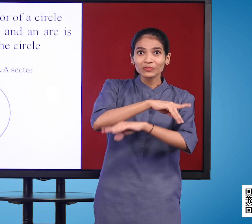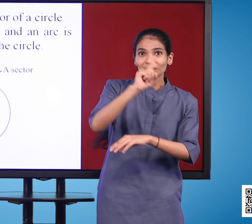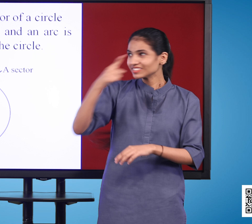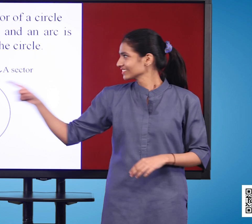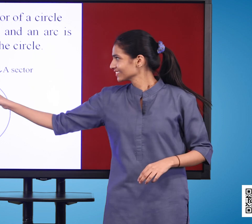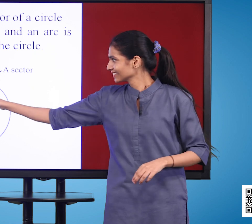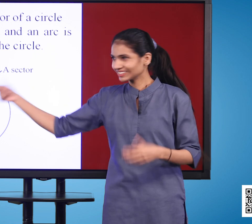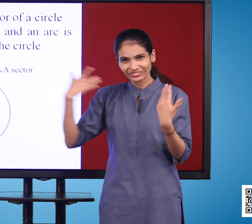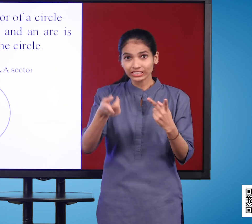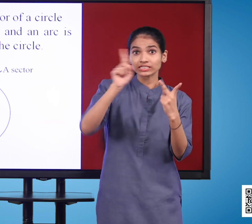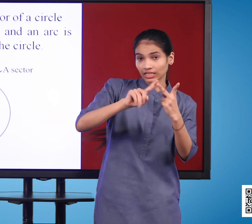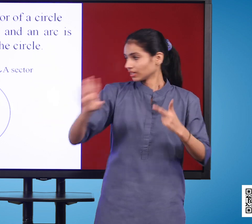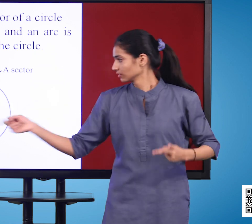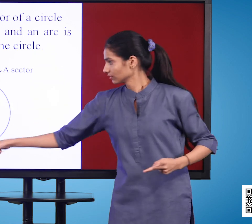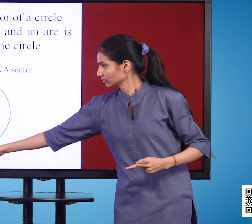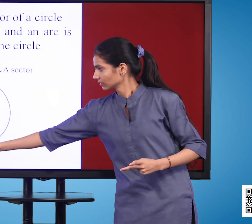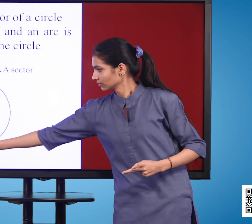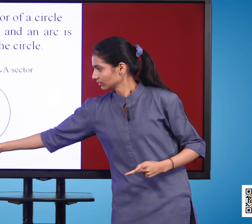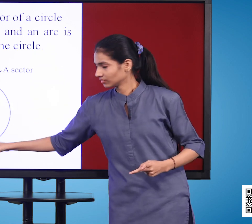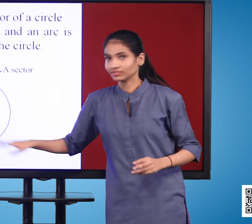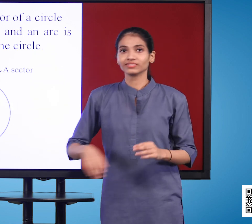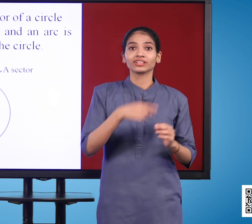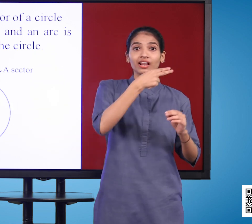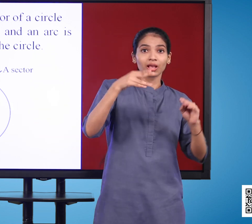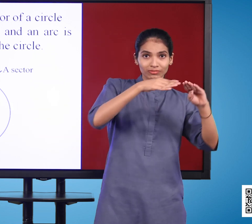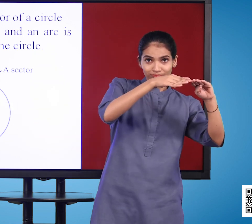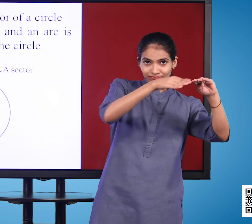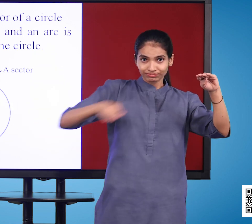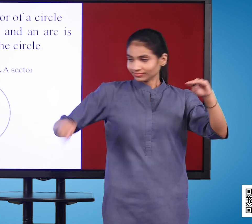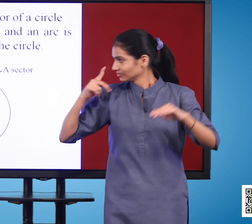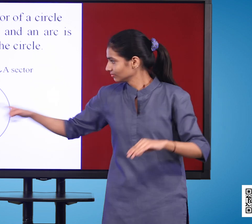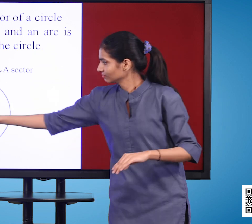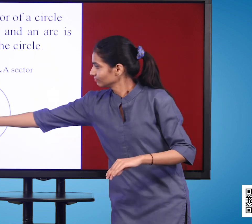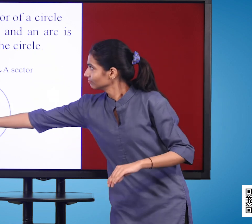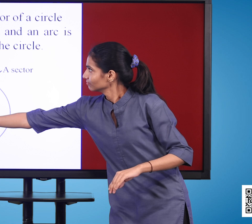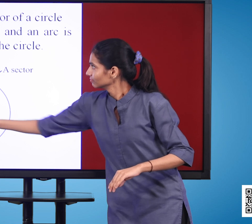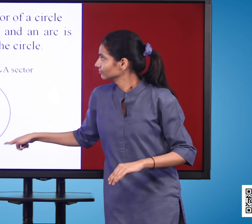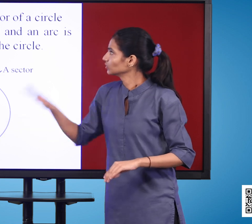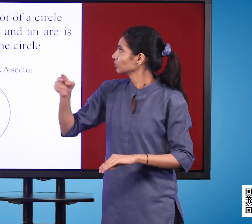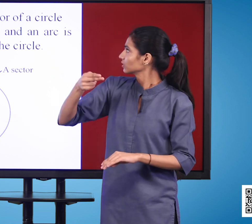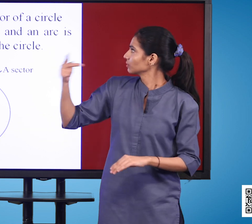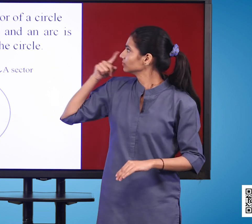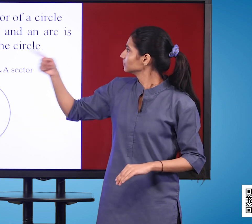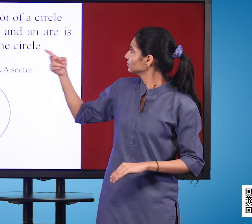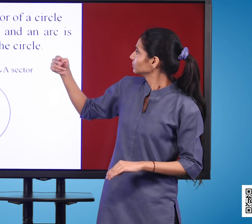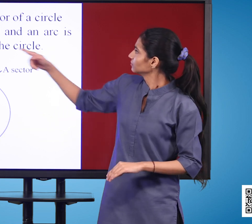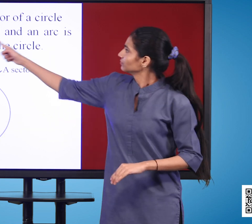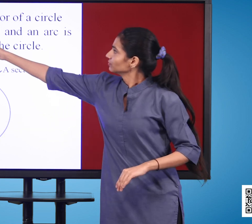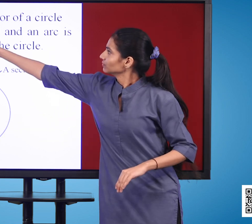A region in the interior of a circle enclosed by a chord and an arc is called a segment of the